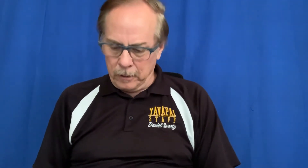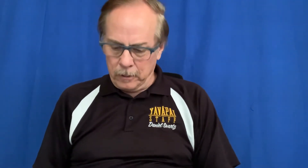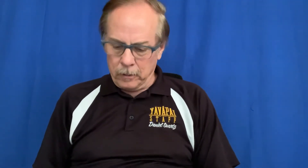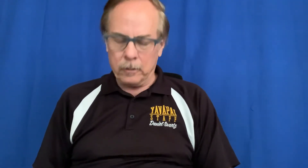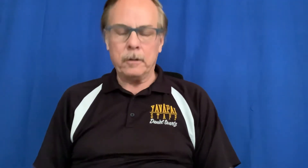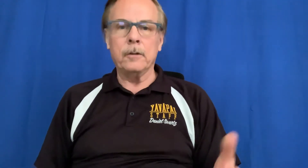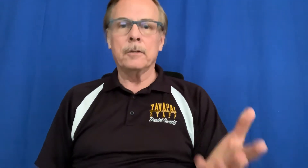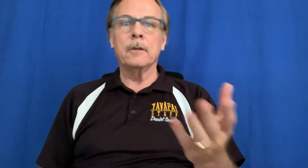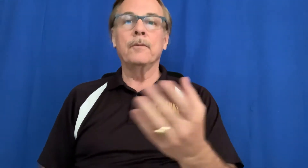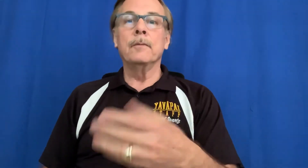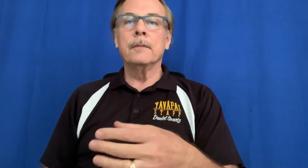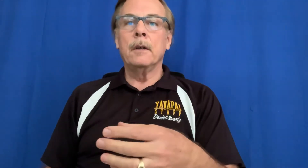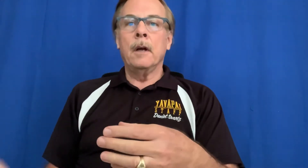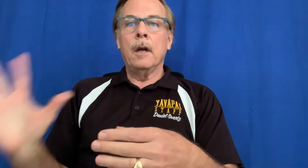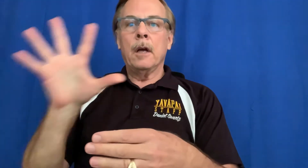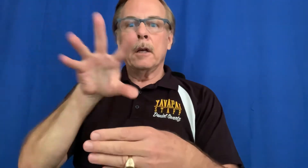all inclusive.